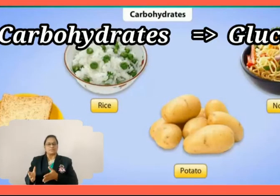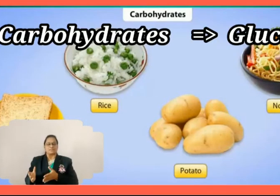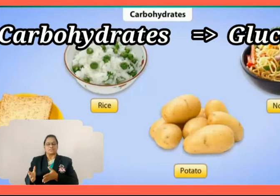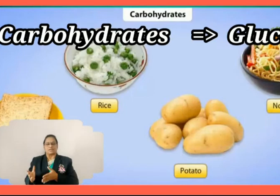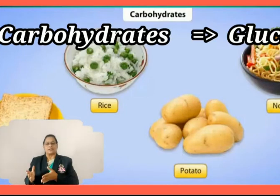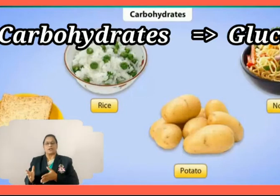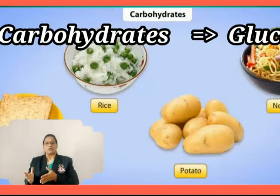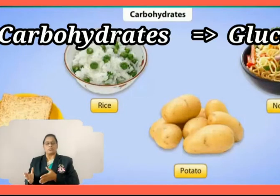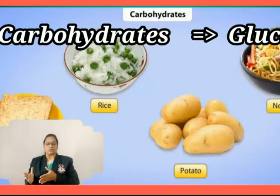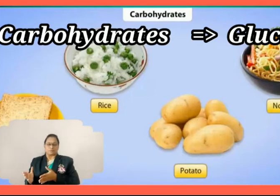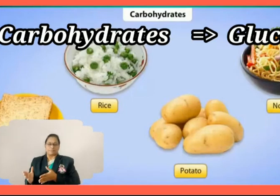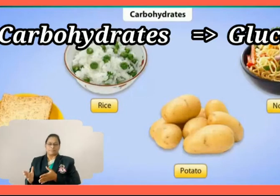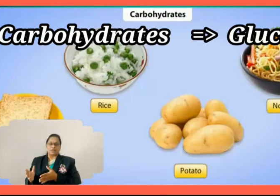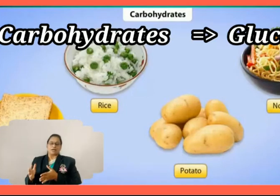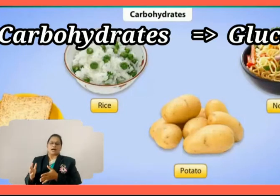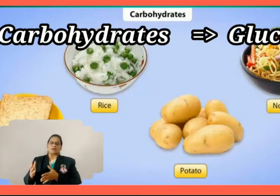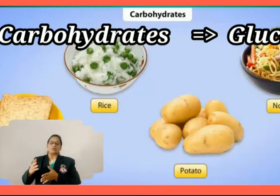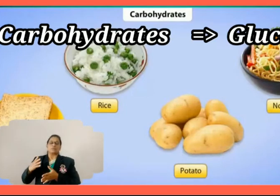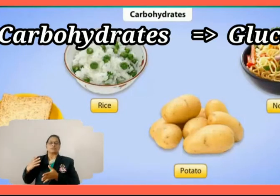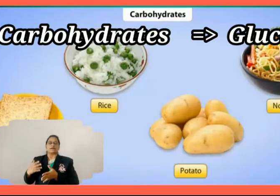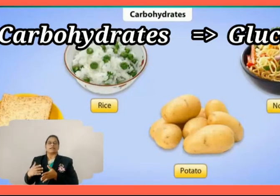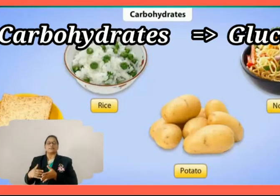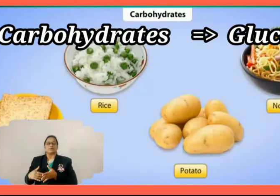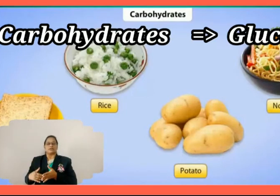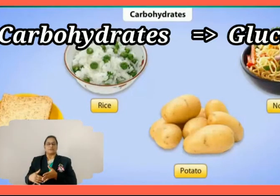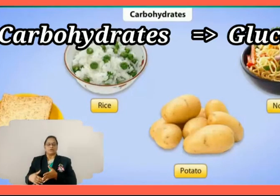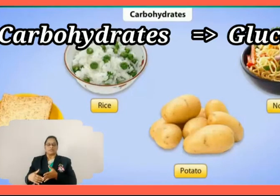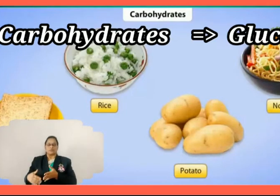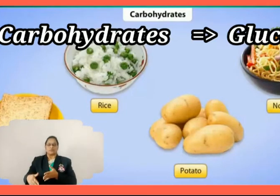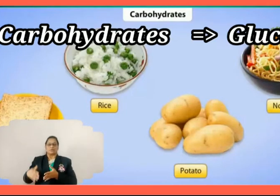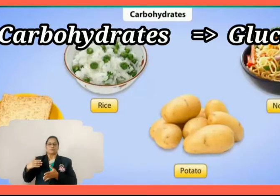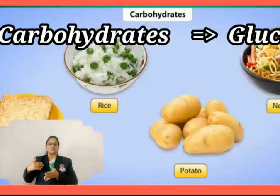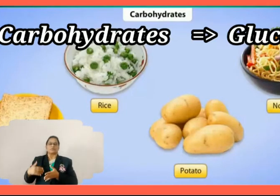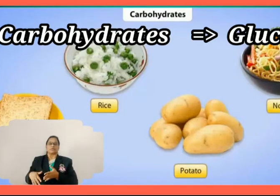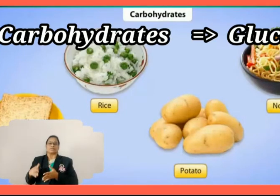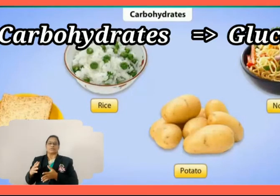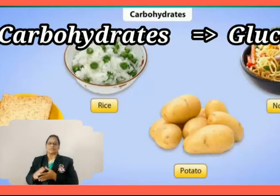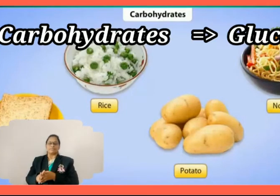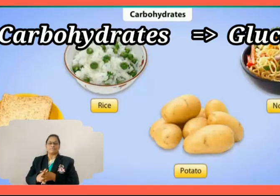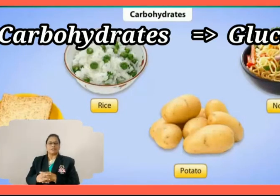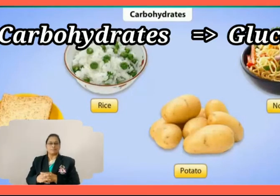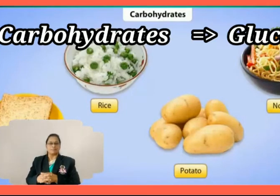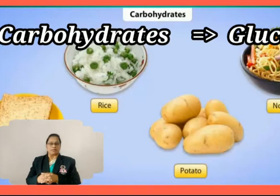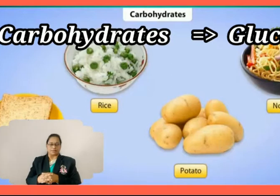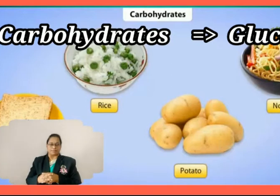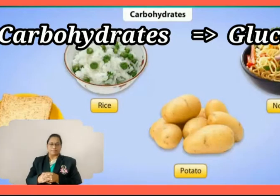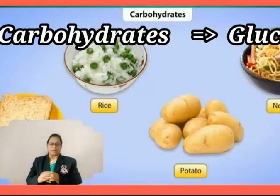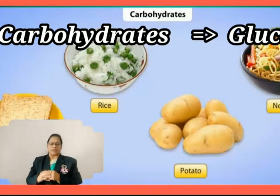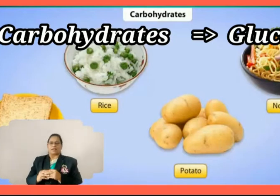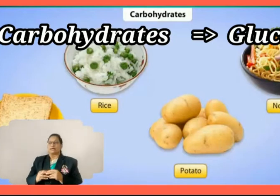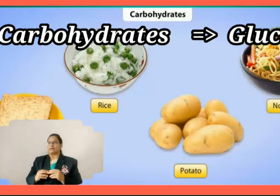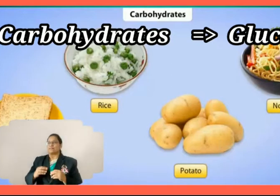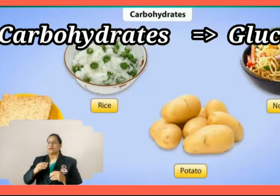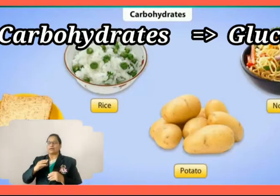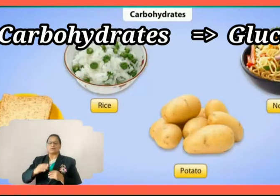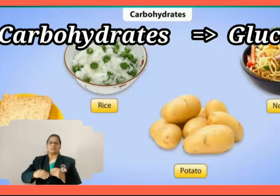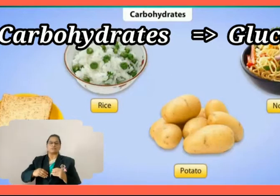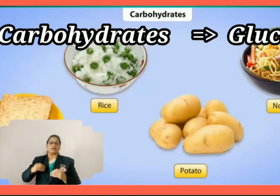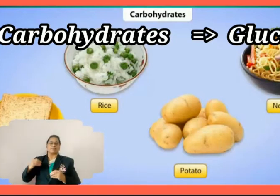substances like glucose. And glucose can dissolve in water or glucose can dissolve in blood. Like that way, glucose can be